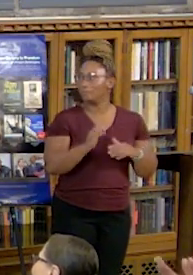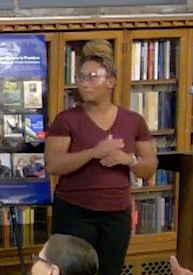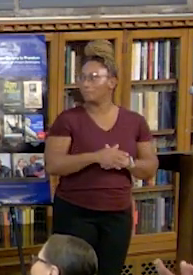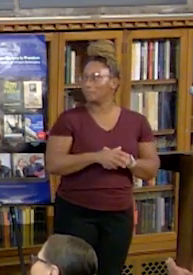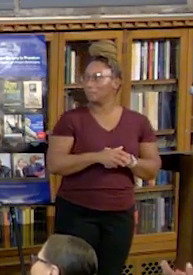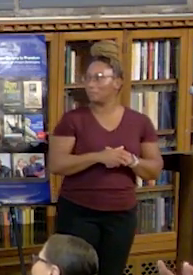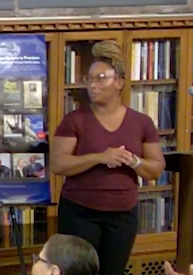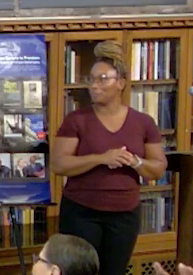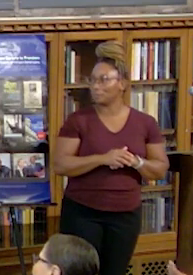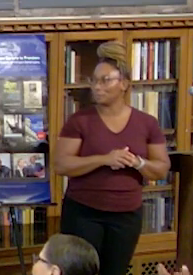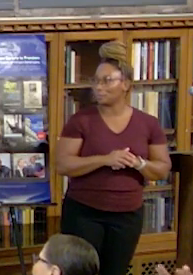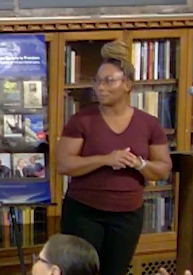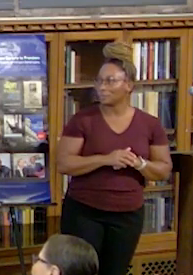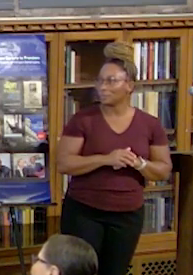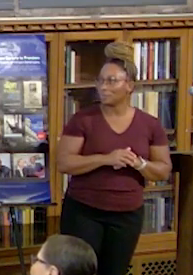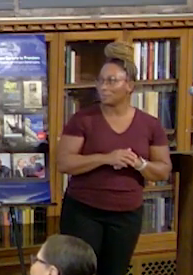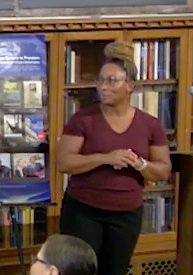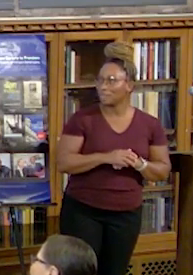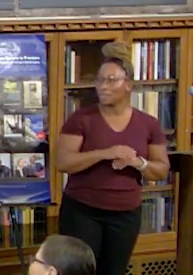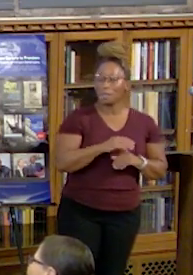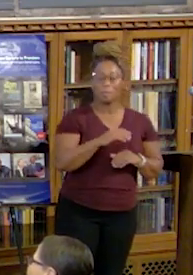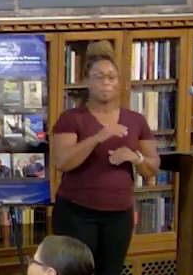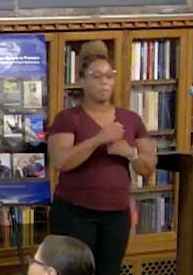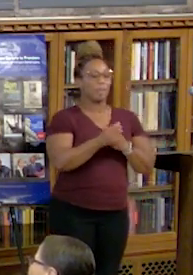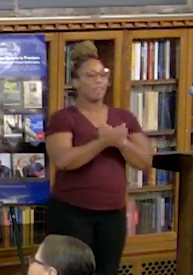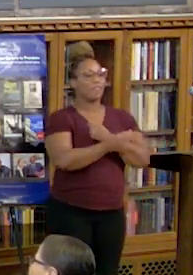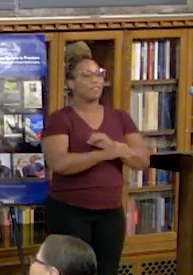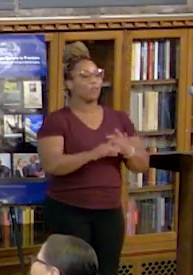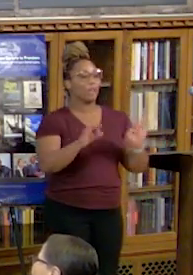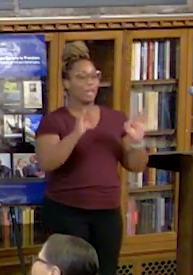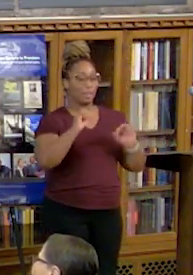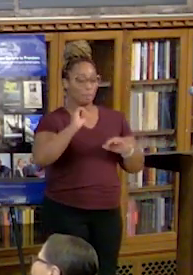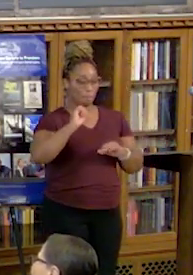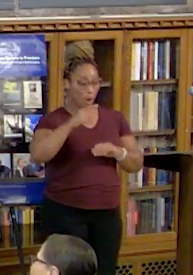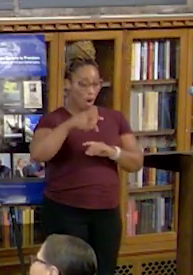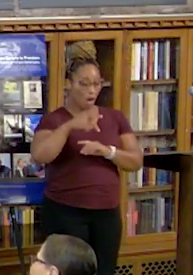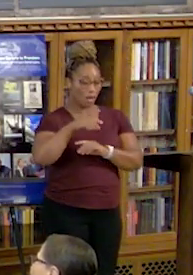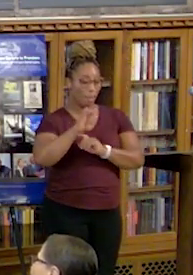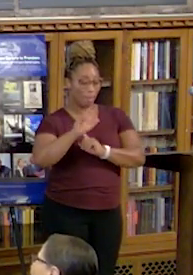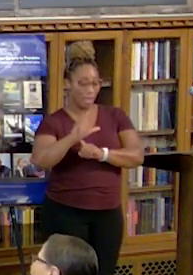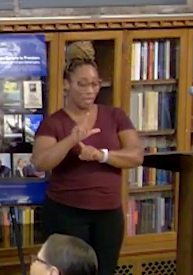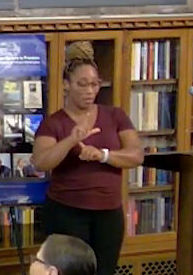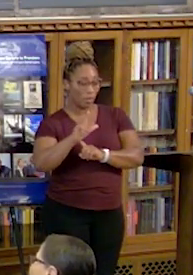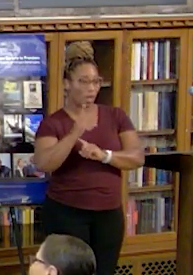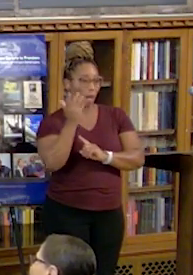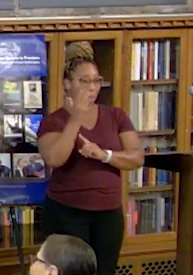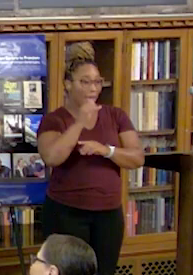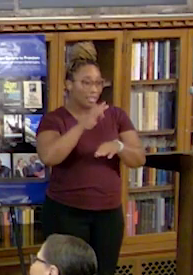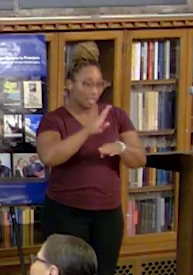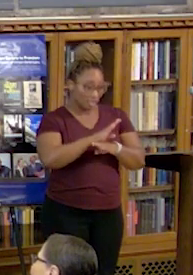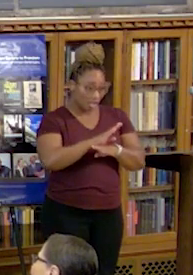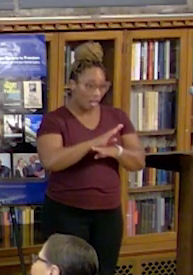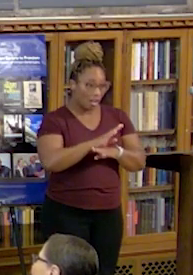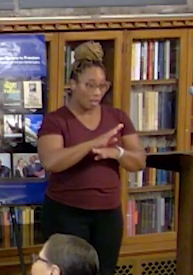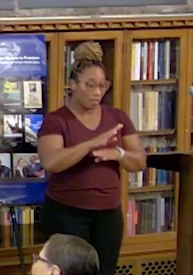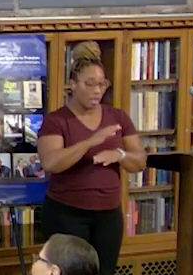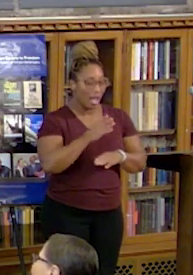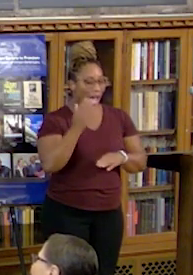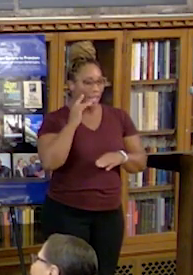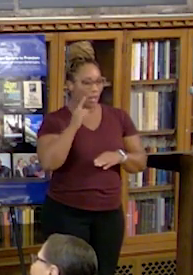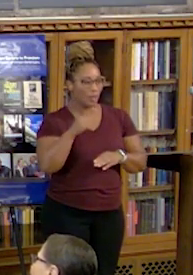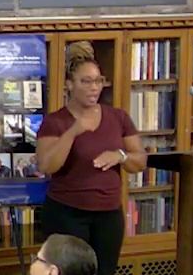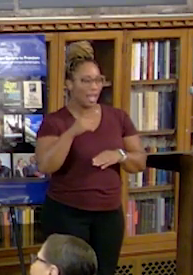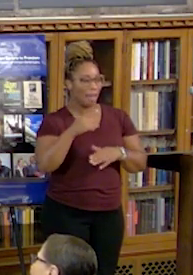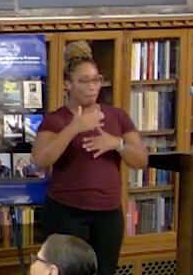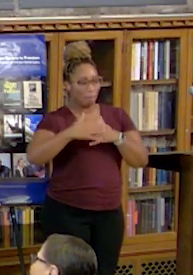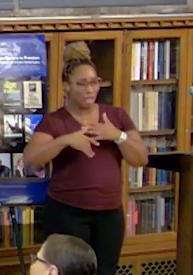and the Freedom the Freedom Park Board did an amazing job in getting that done I mean I know they had Blood